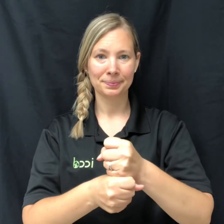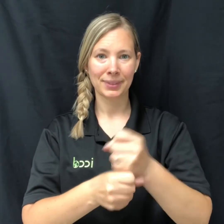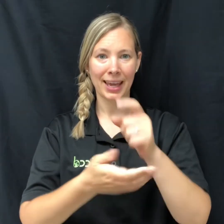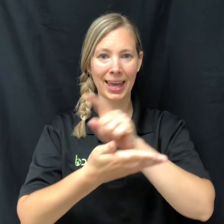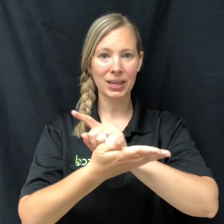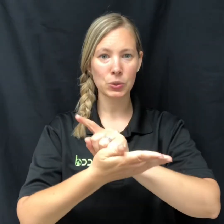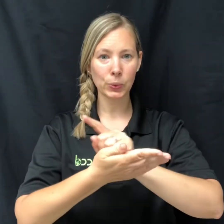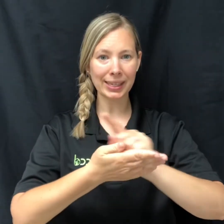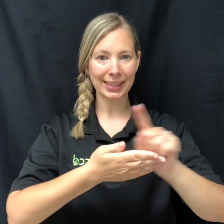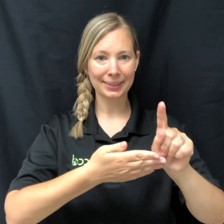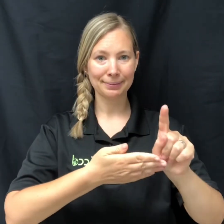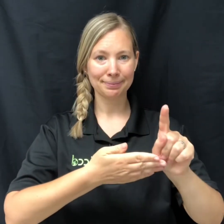And week.